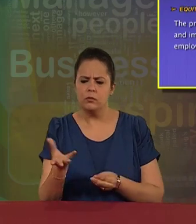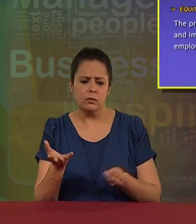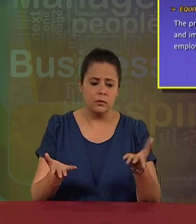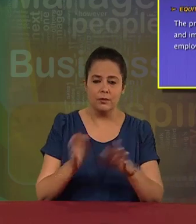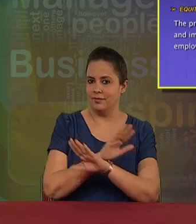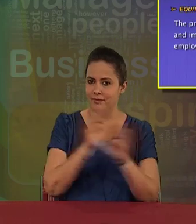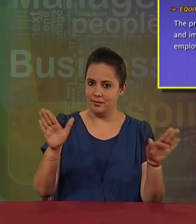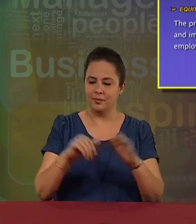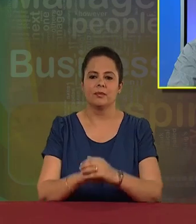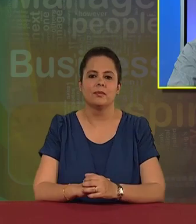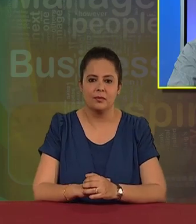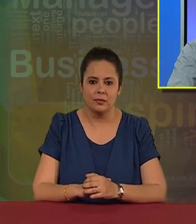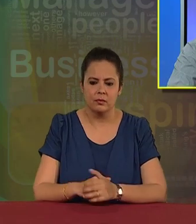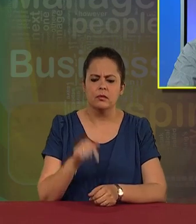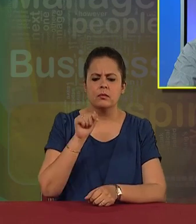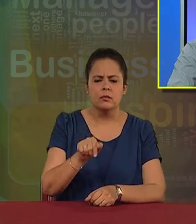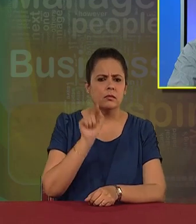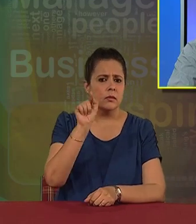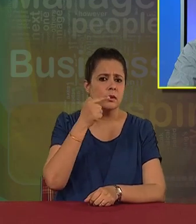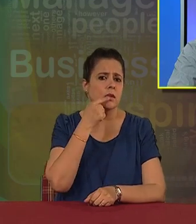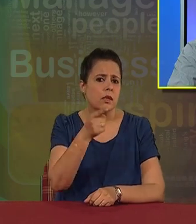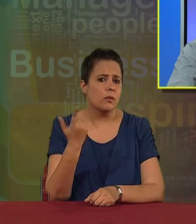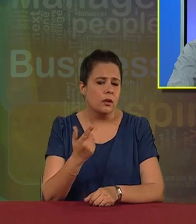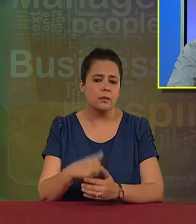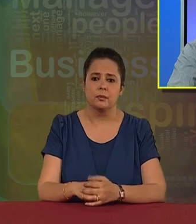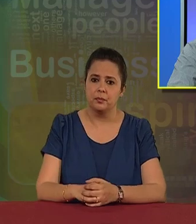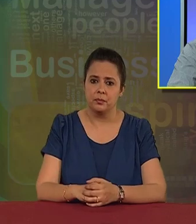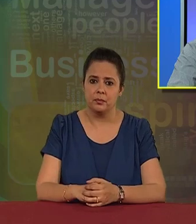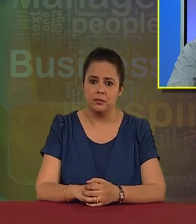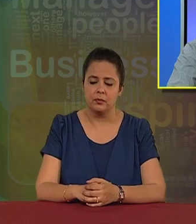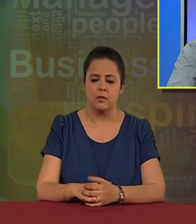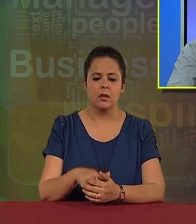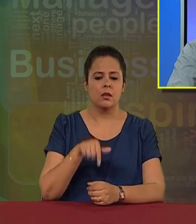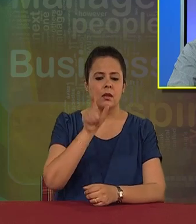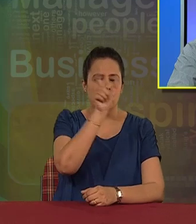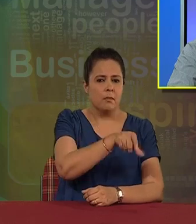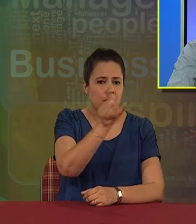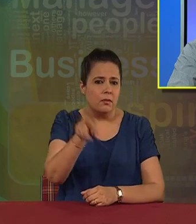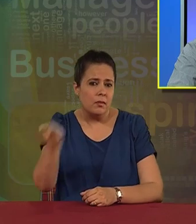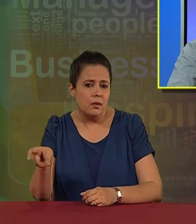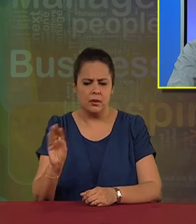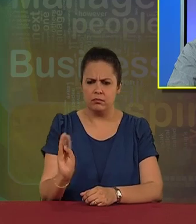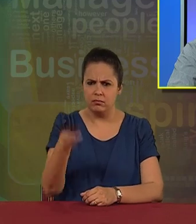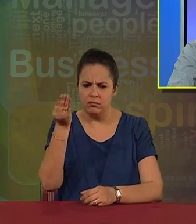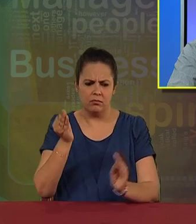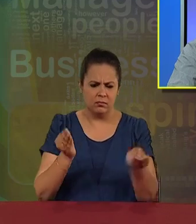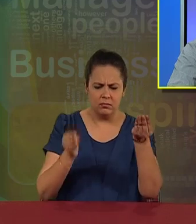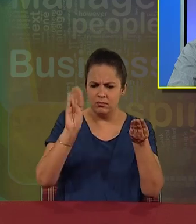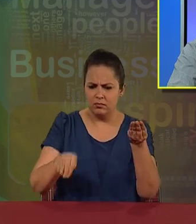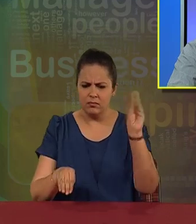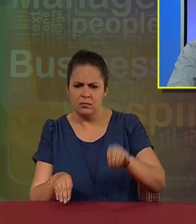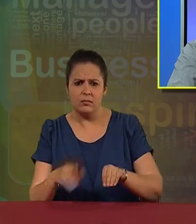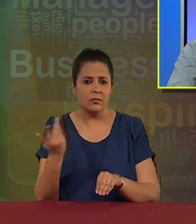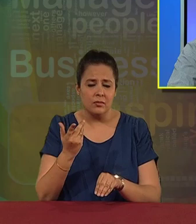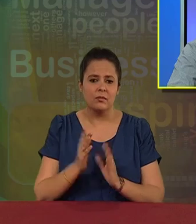all employees. This principle states that there should not be any discrimination among all the workers on the